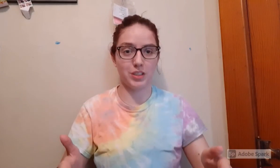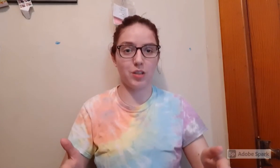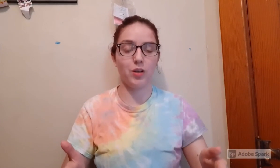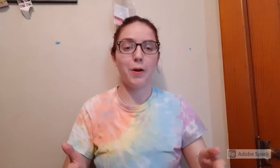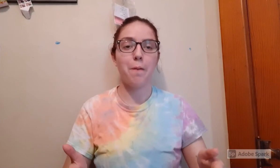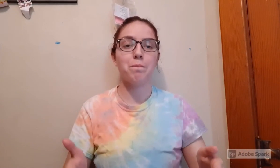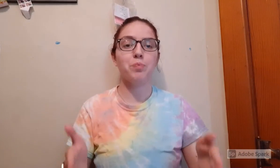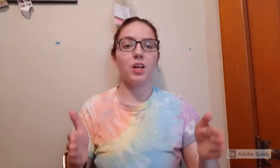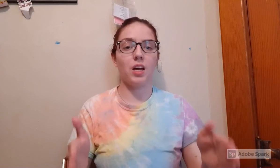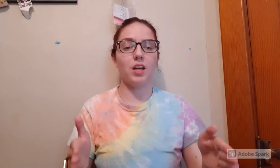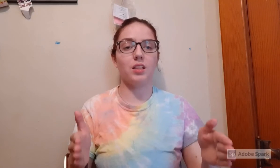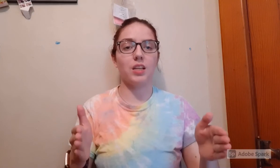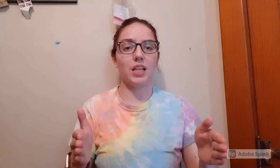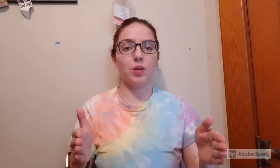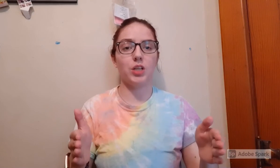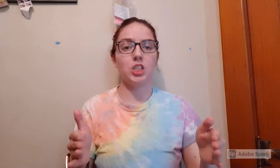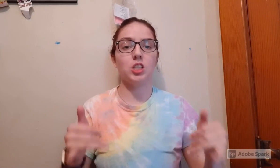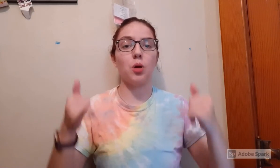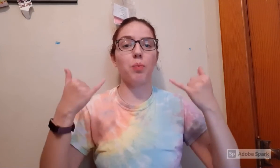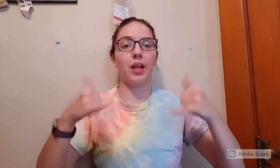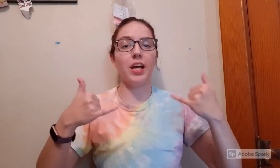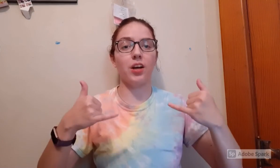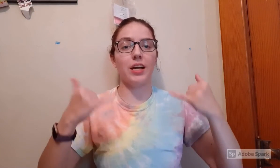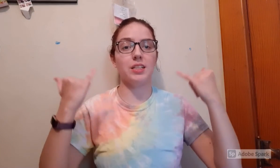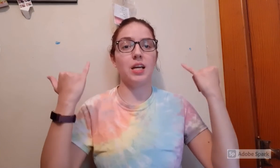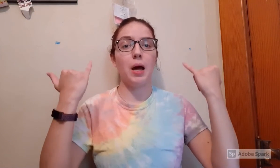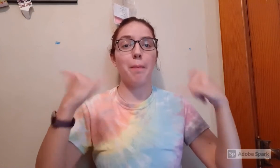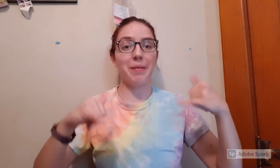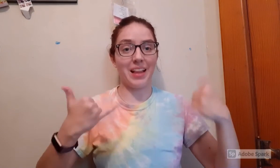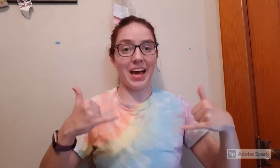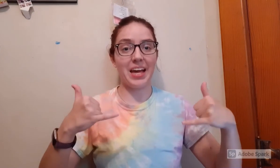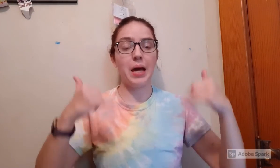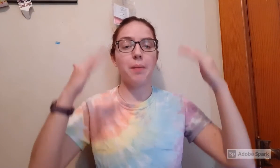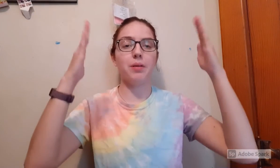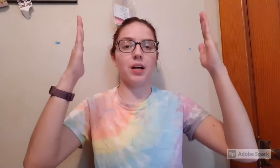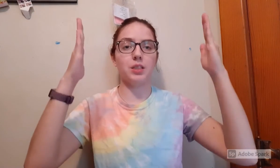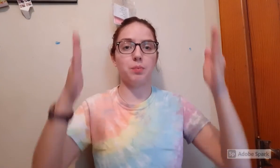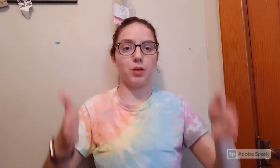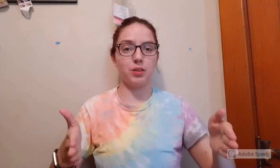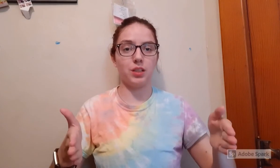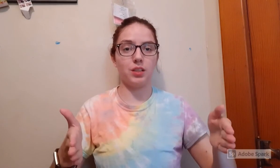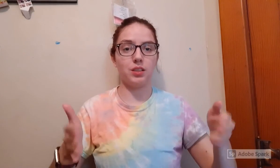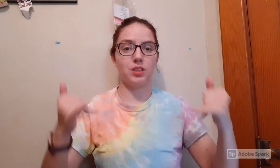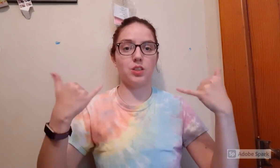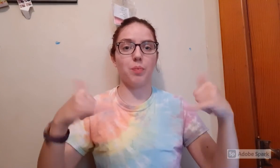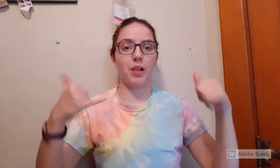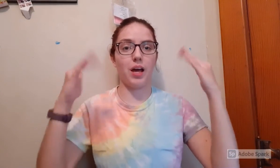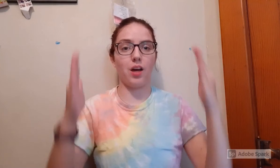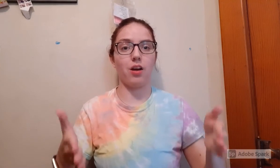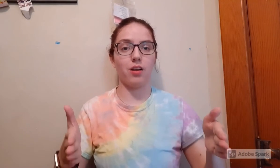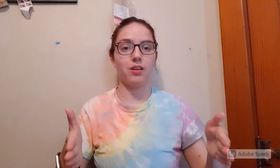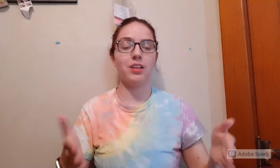person in sign language. So player is play plus person. So player, that's